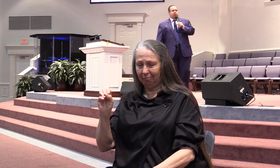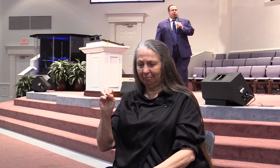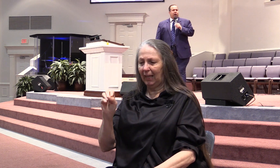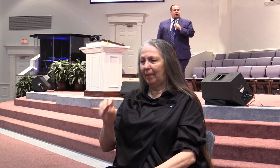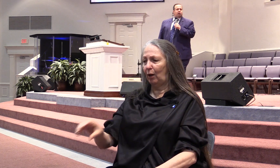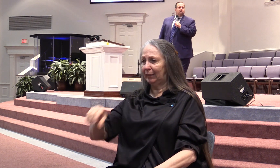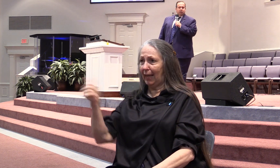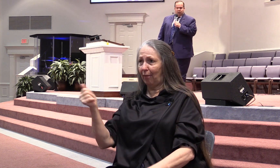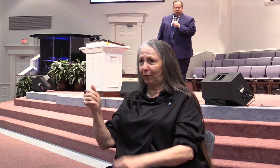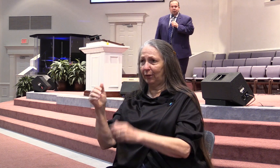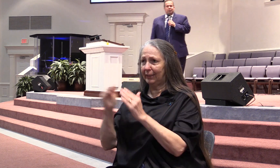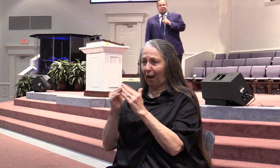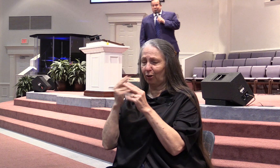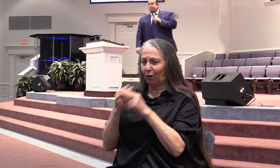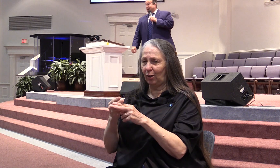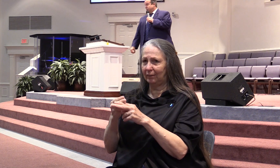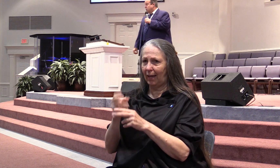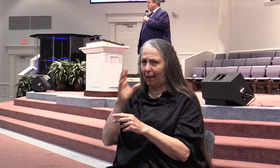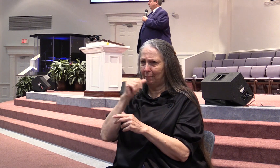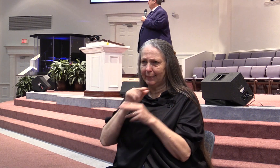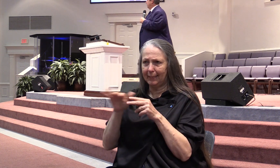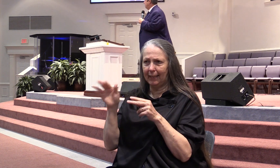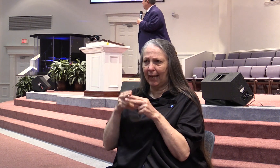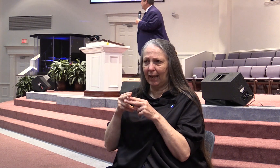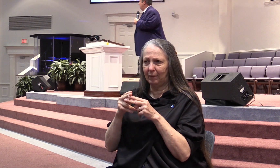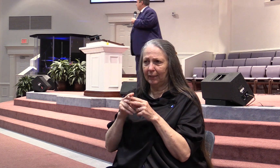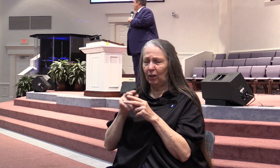Ferguson, Missouri. We made the news.